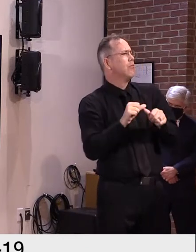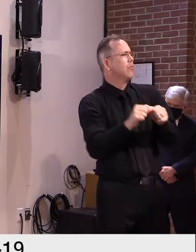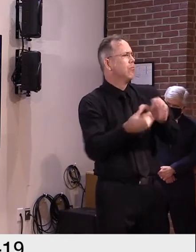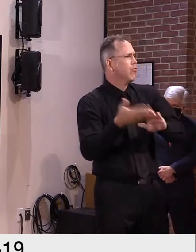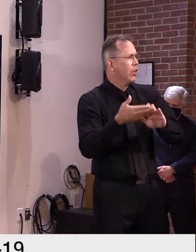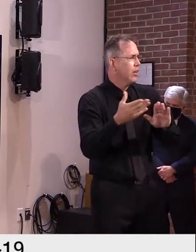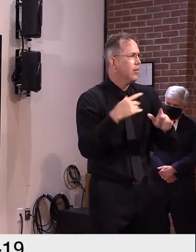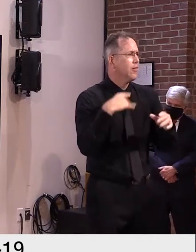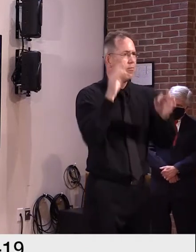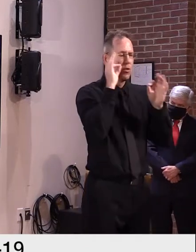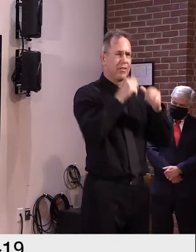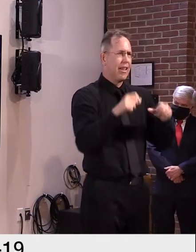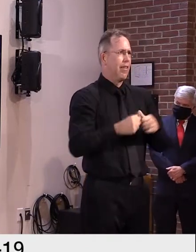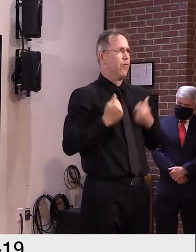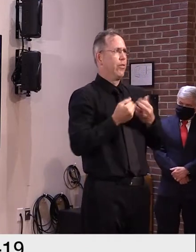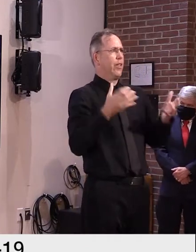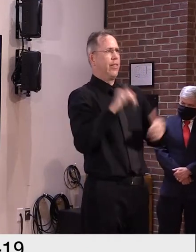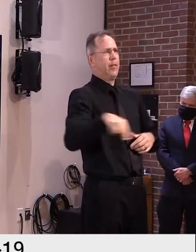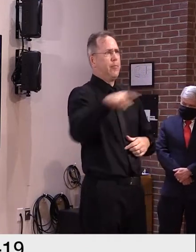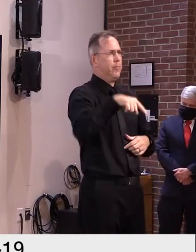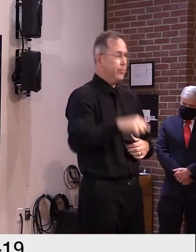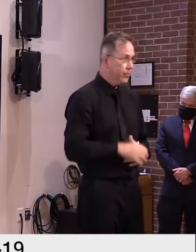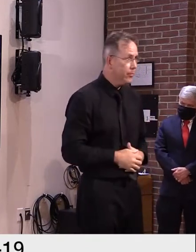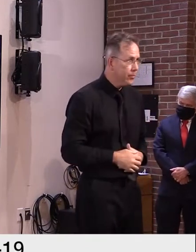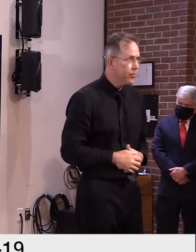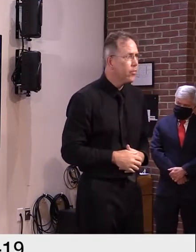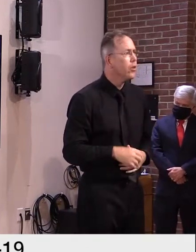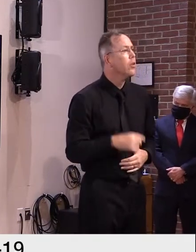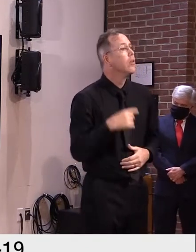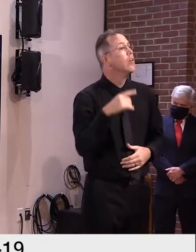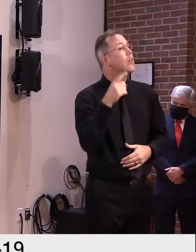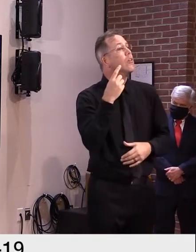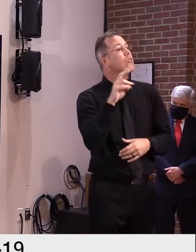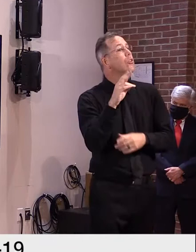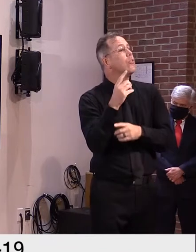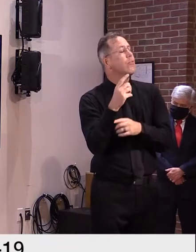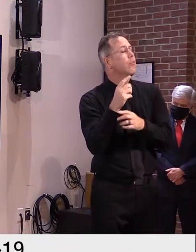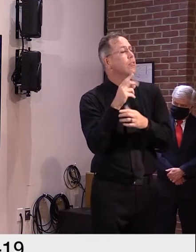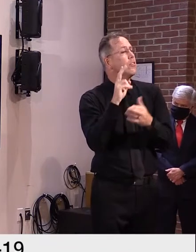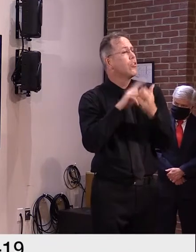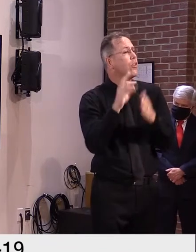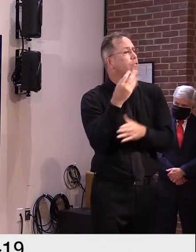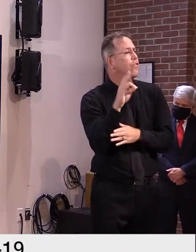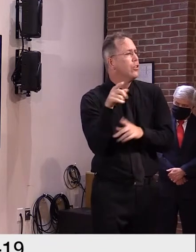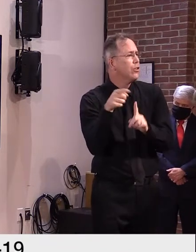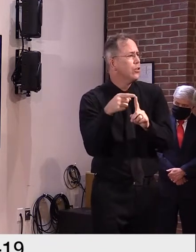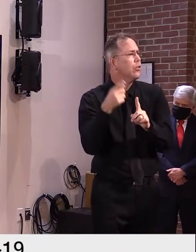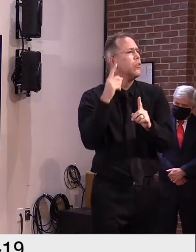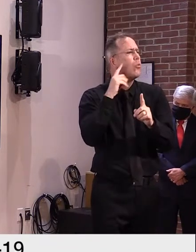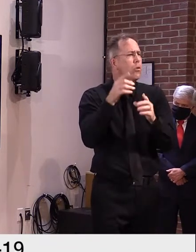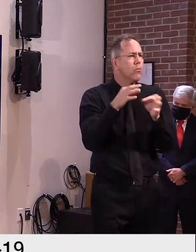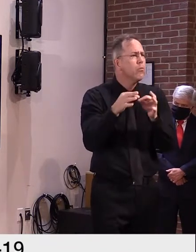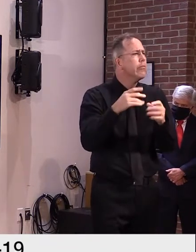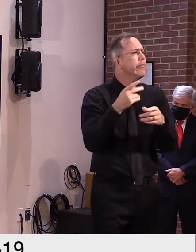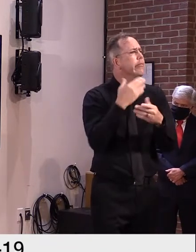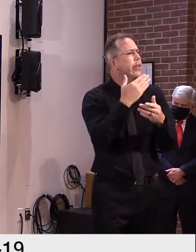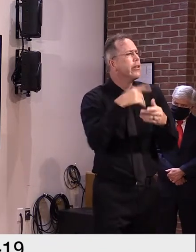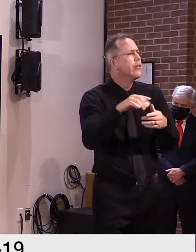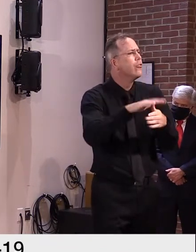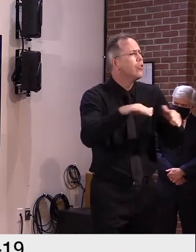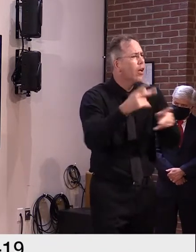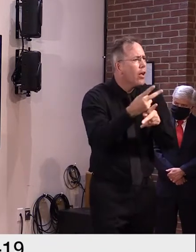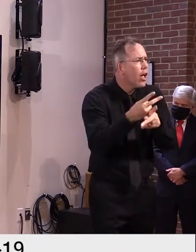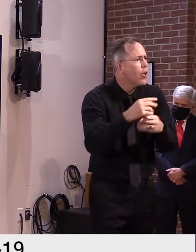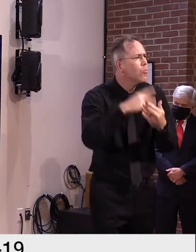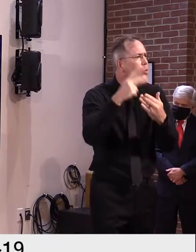over to Secretary French, I also want to recognize our childcare and early learning system, those who stepped up from the get-go to make